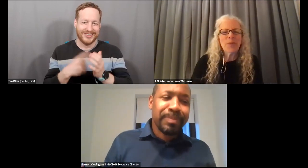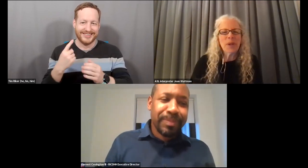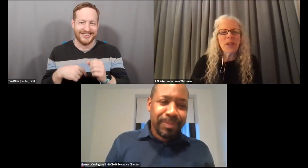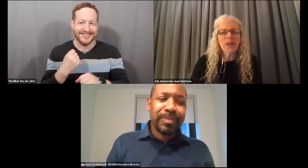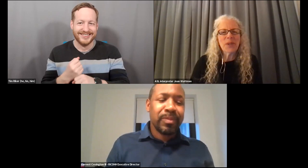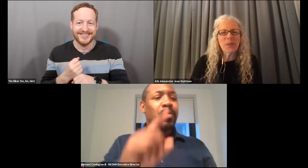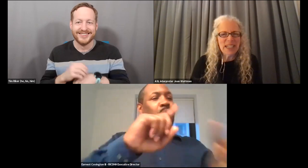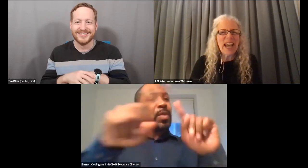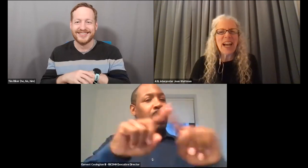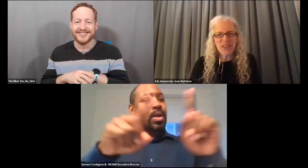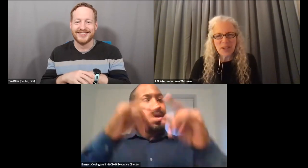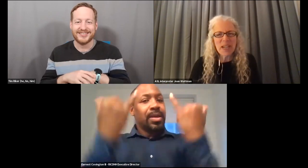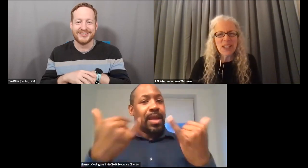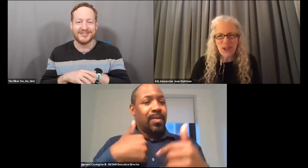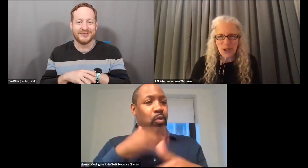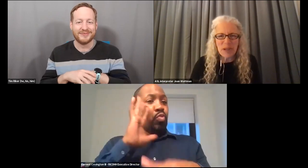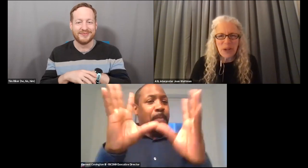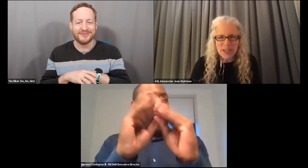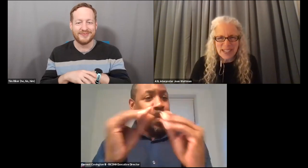be willing to have a committee that you're only meeting once a year.